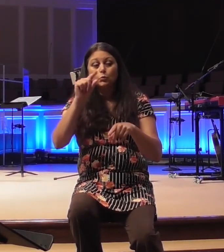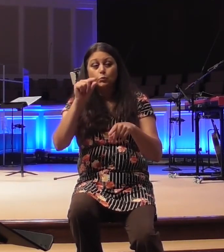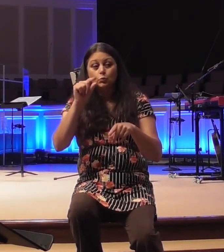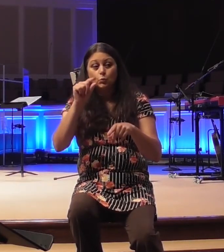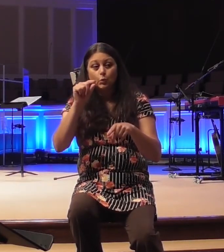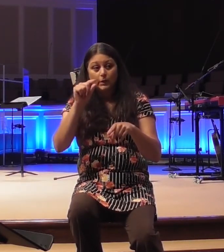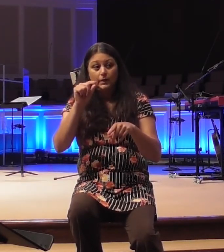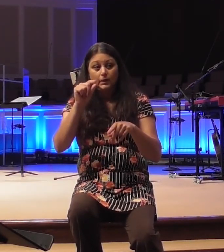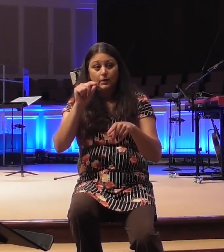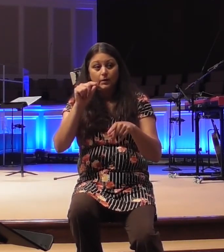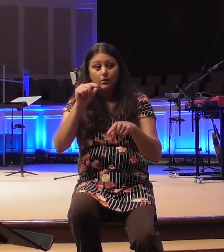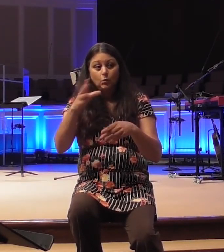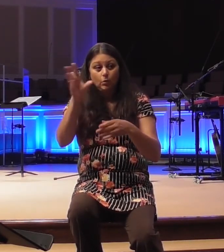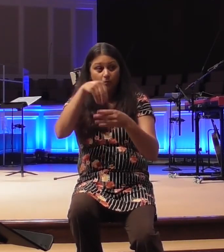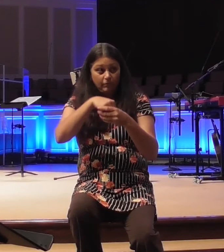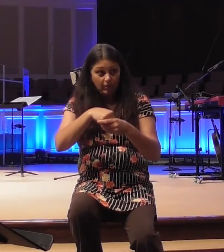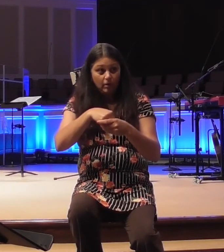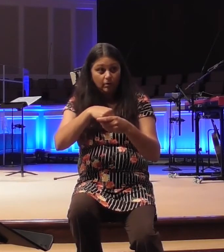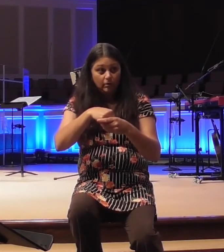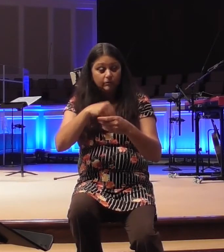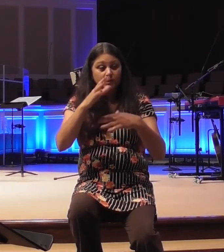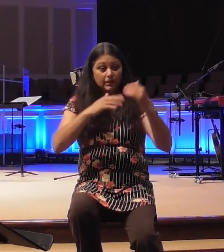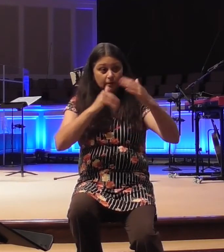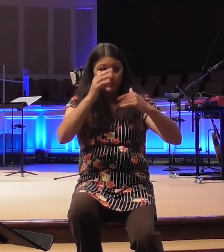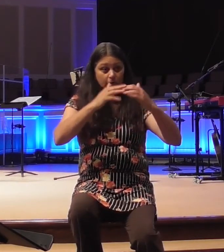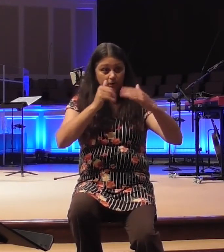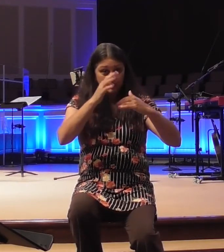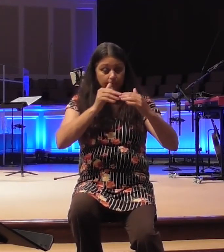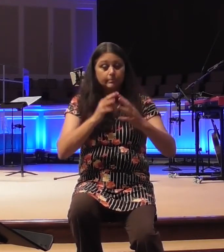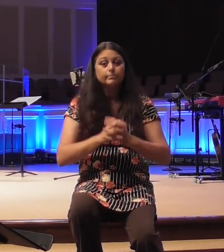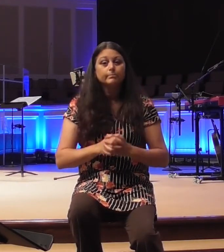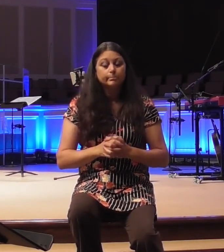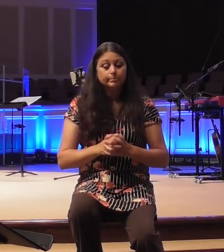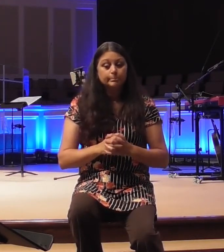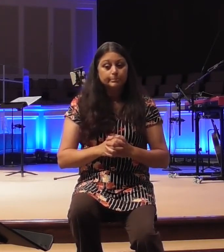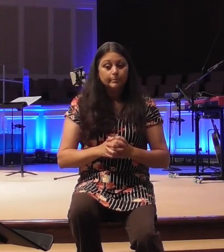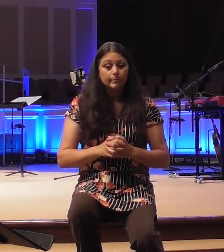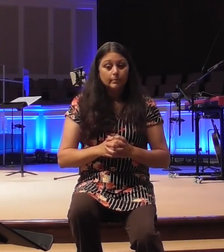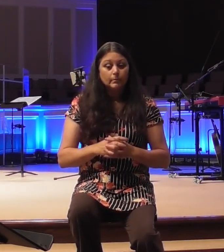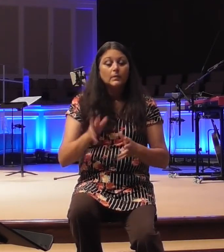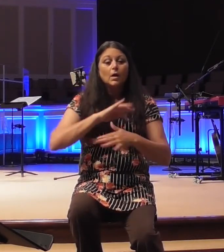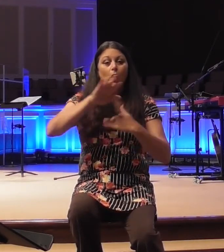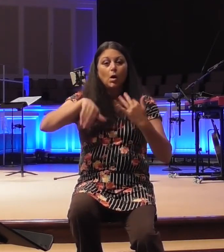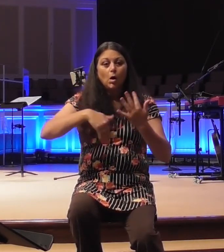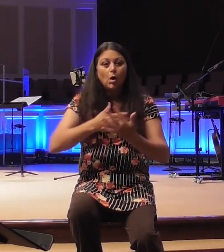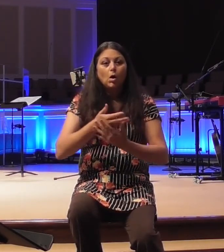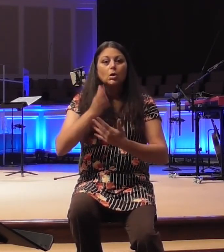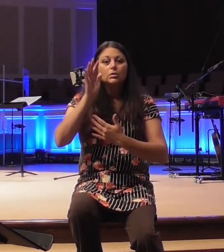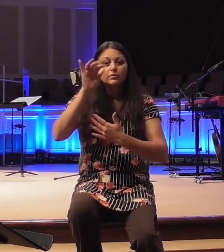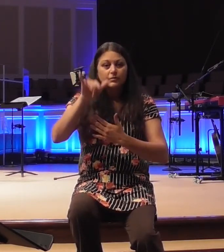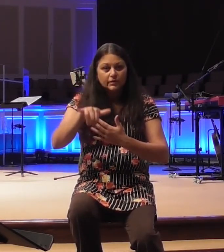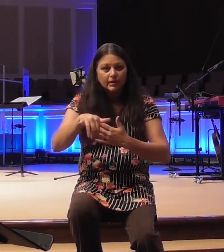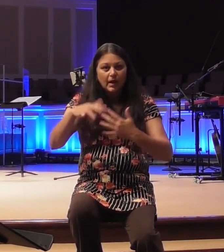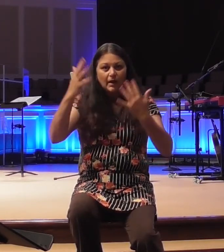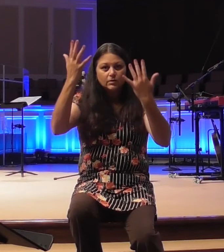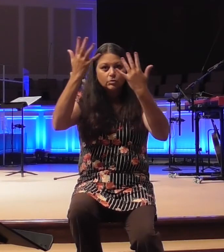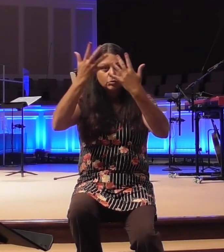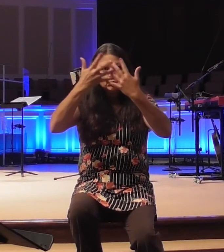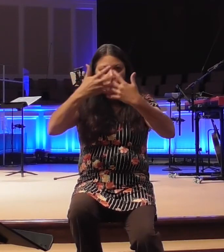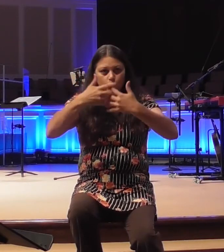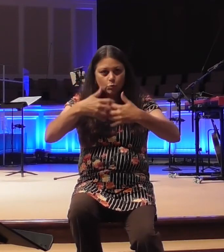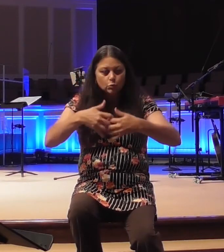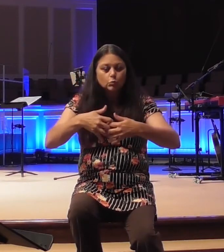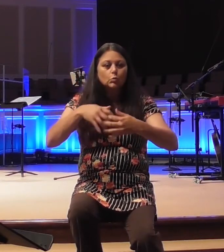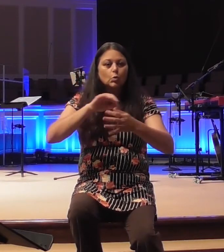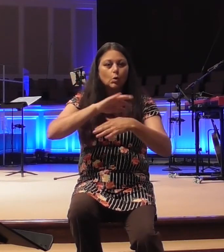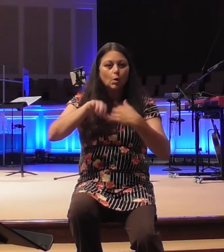what's next. Now, it's not to dispense with those who remember. All of that merges together. And so that what is eternal,